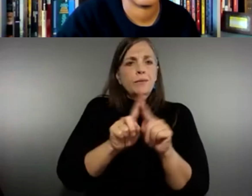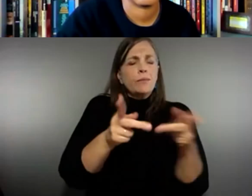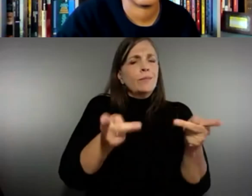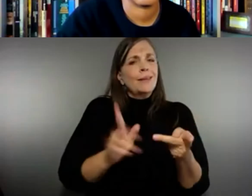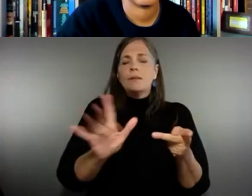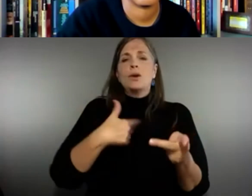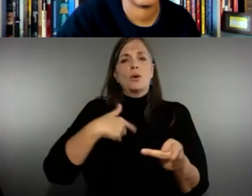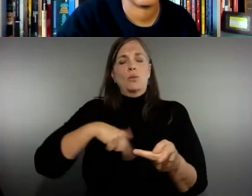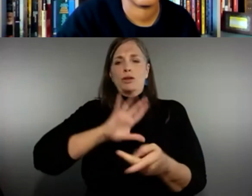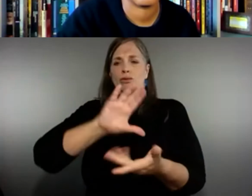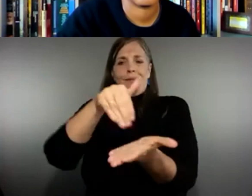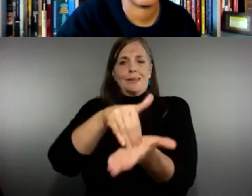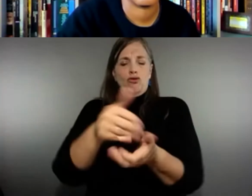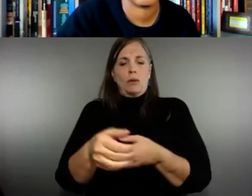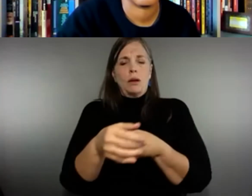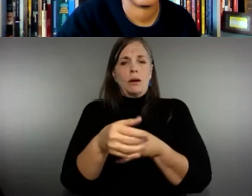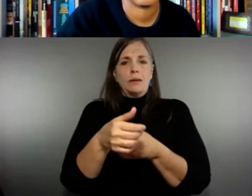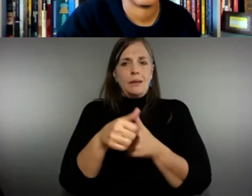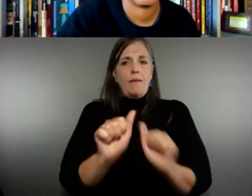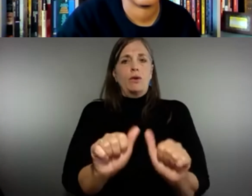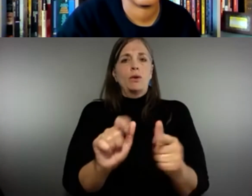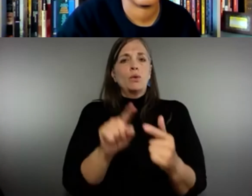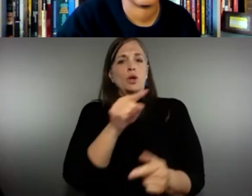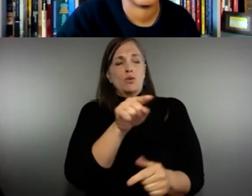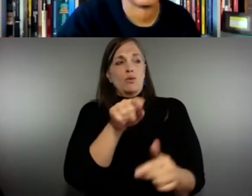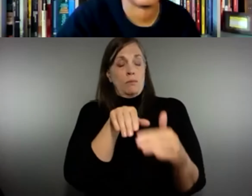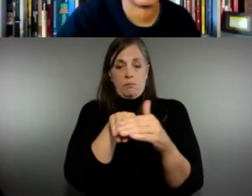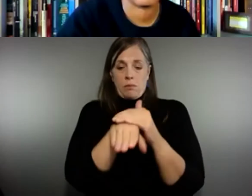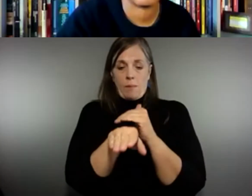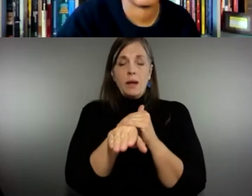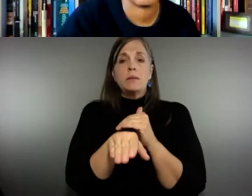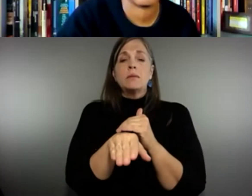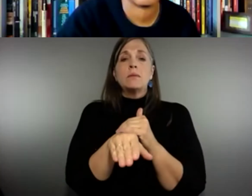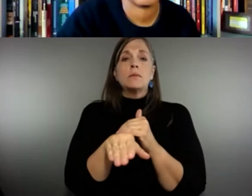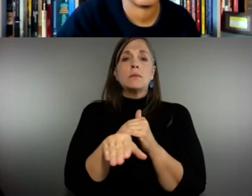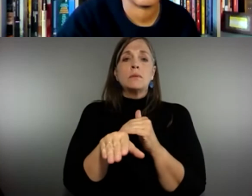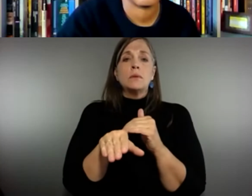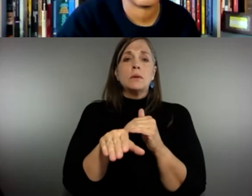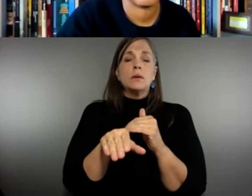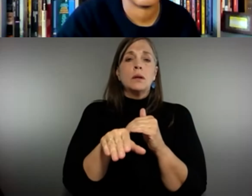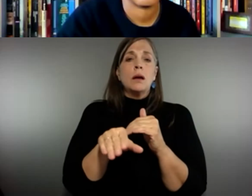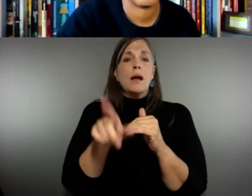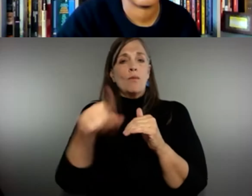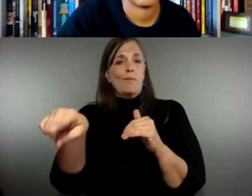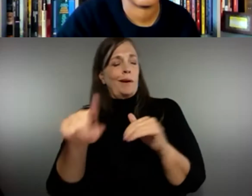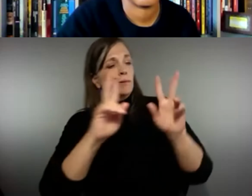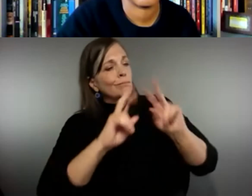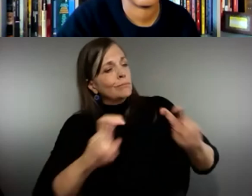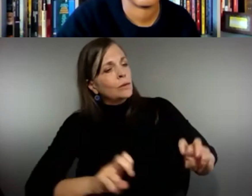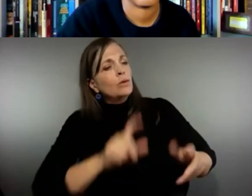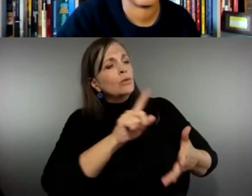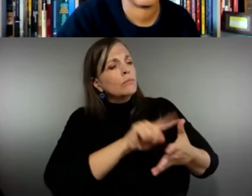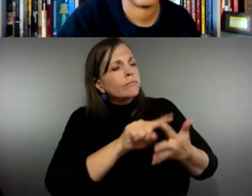a centralized effort where you will be able to come in do a real assessment of your needs and